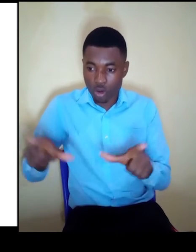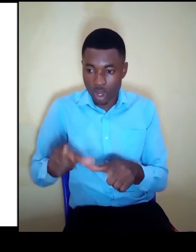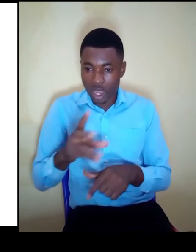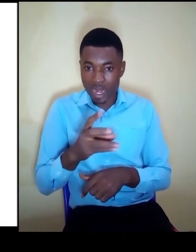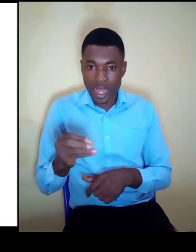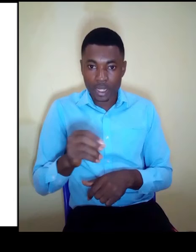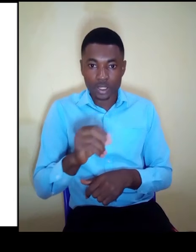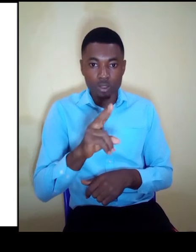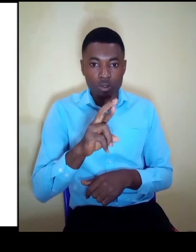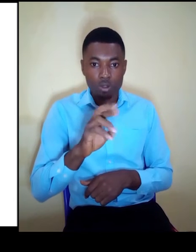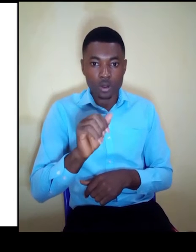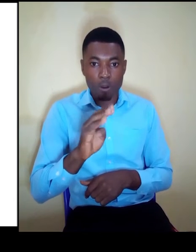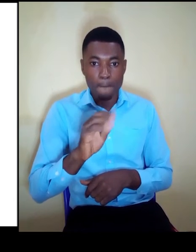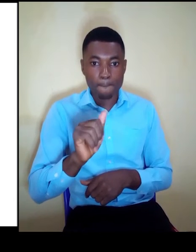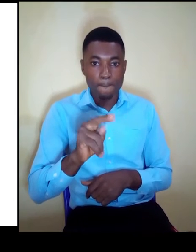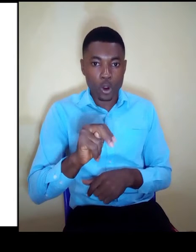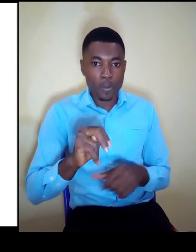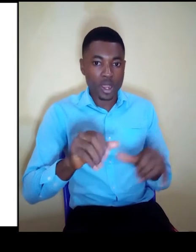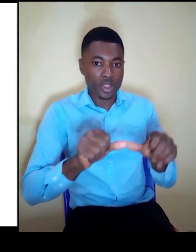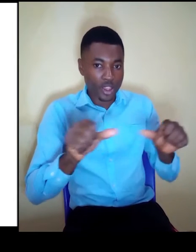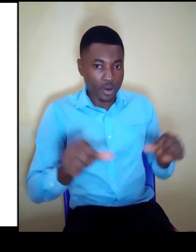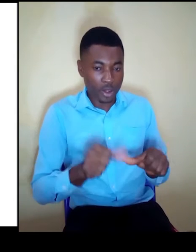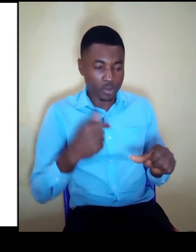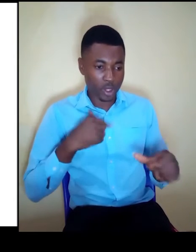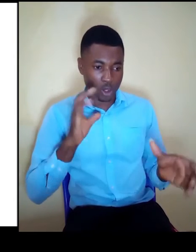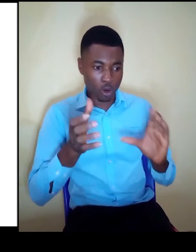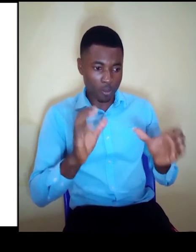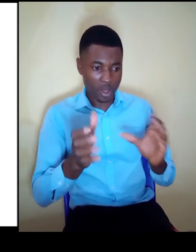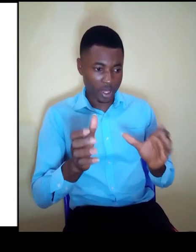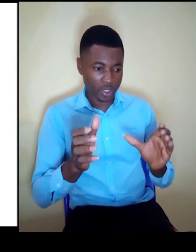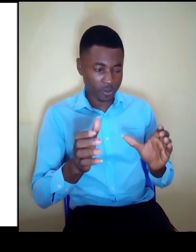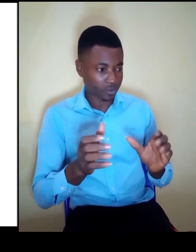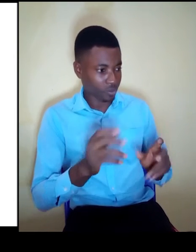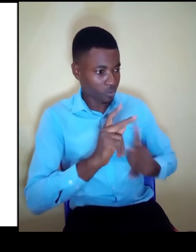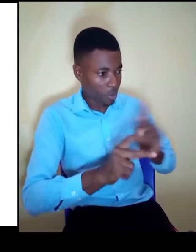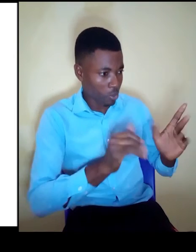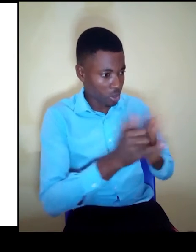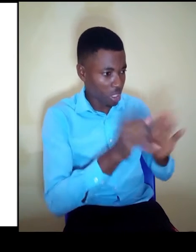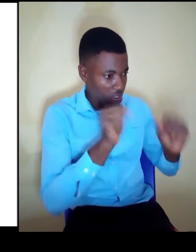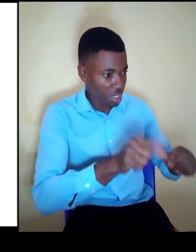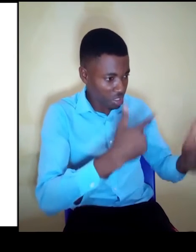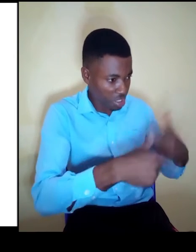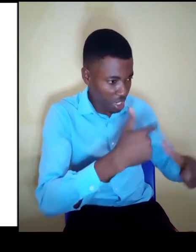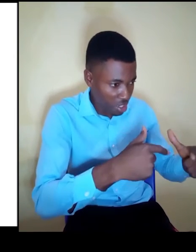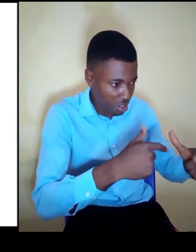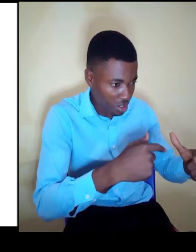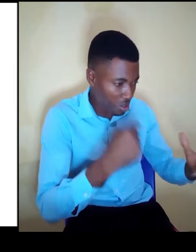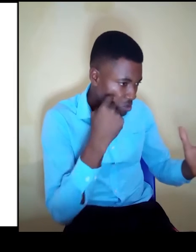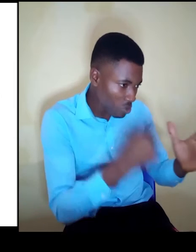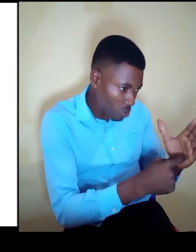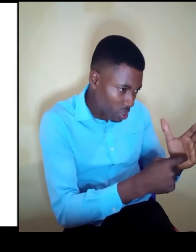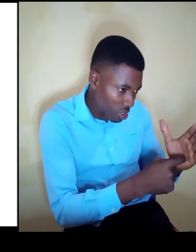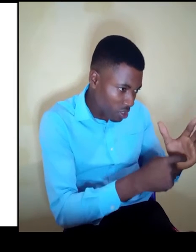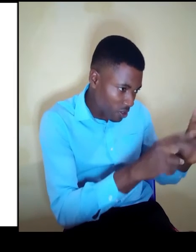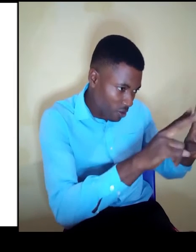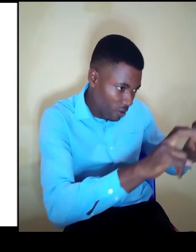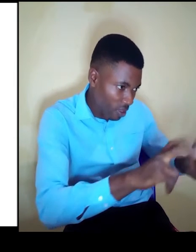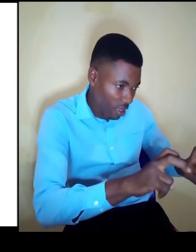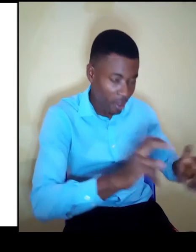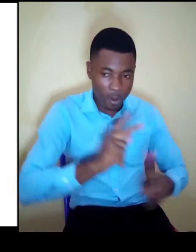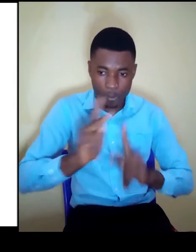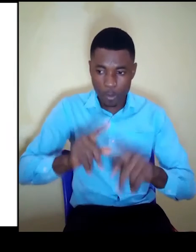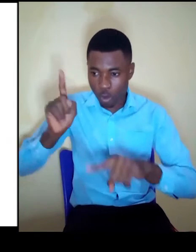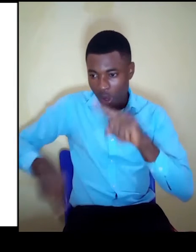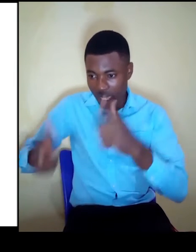rural areas. So I compare what is done by signers to what is done by non-signers to see if gesture